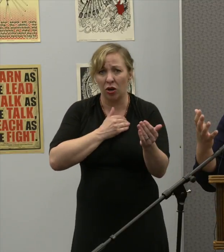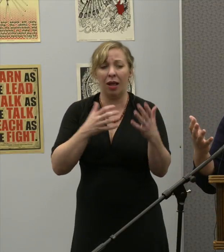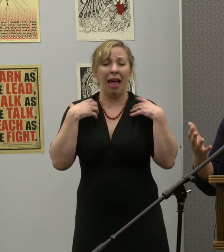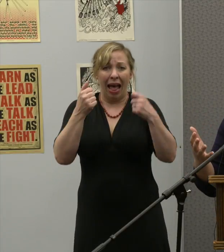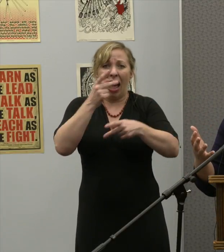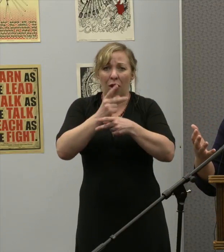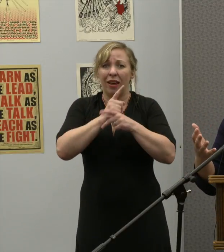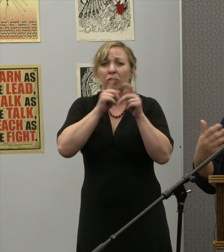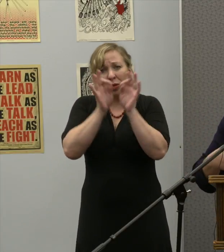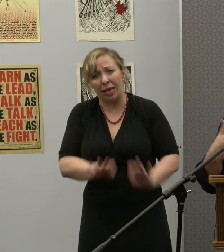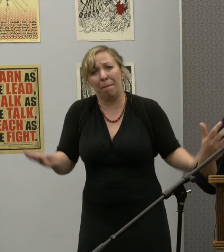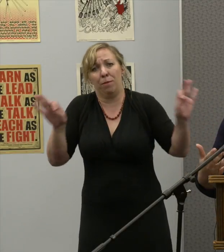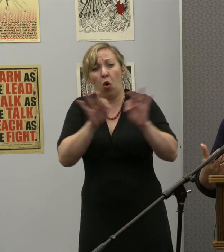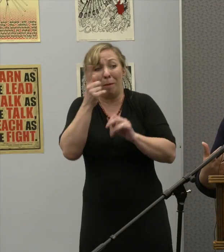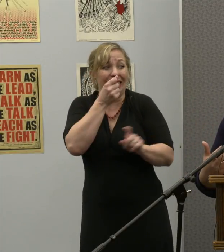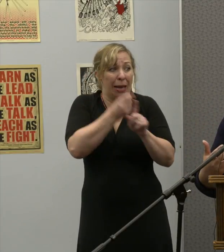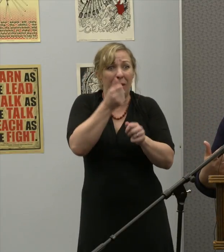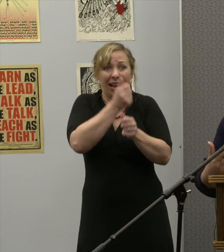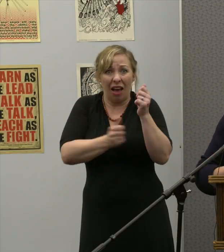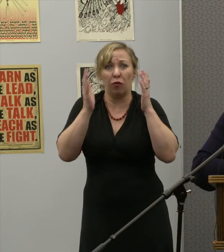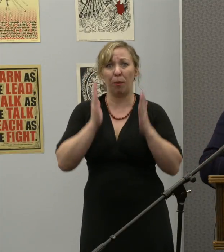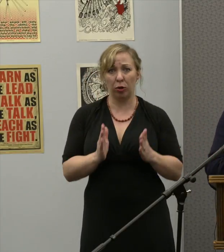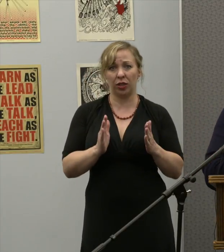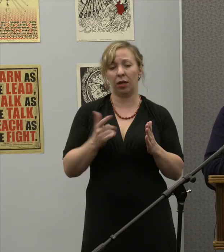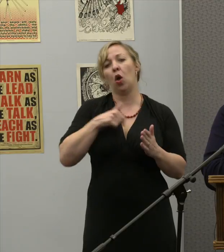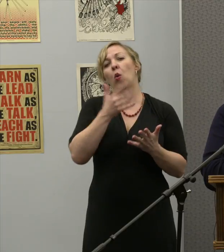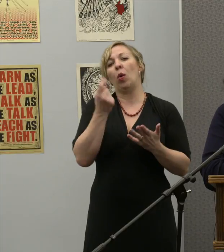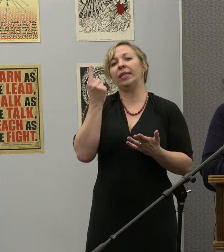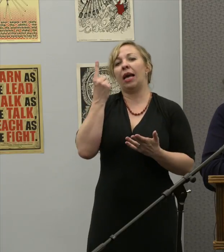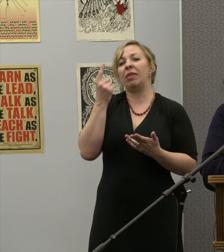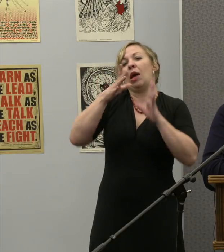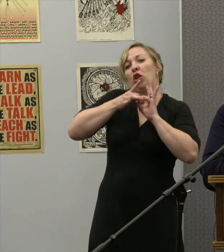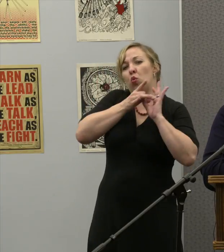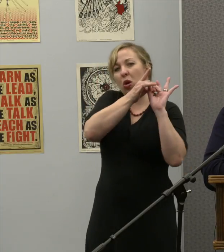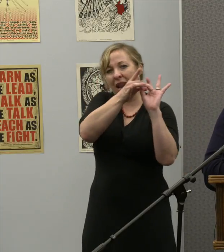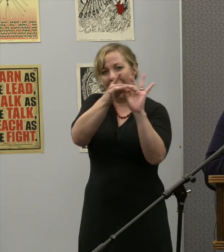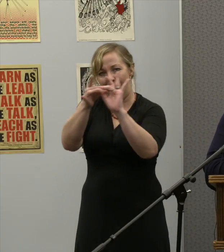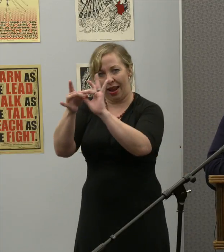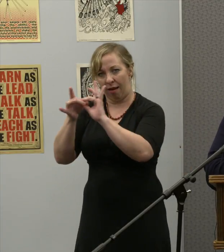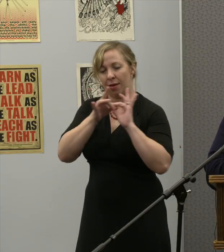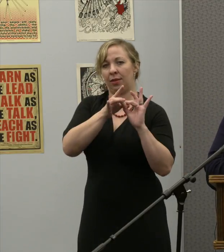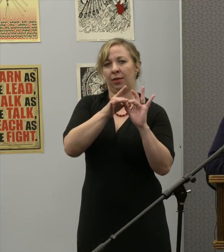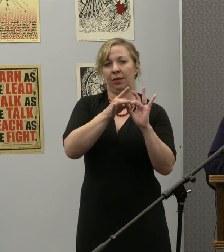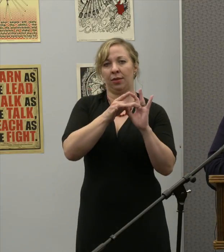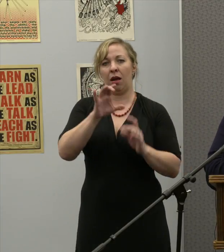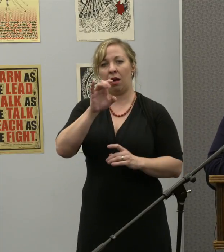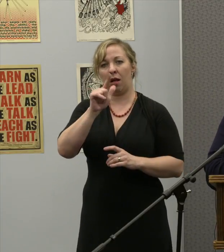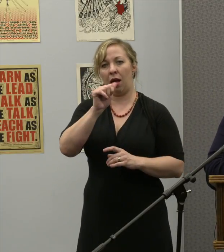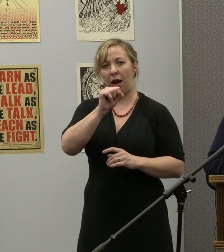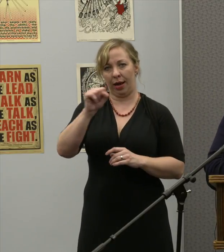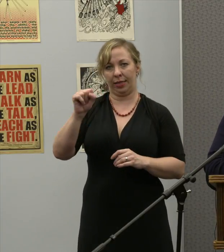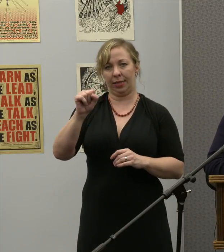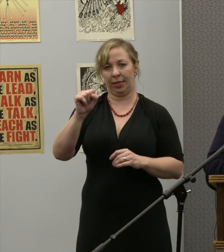chose it and put people first, because we wanted something that would allow us to unite our class, because that's the work that we have to do,